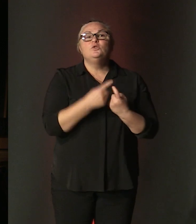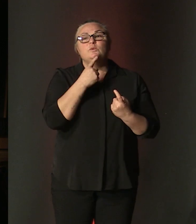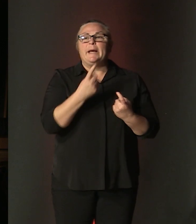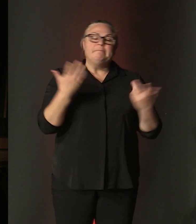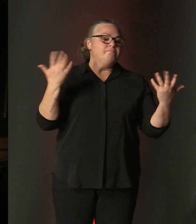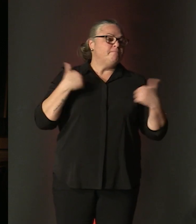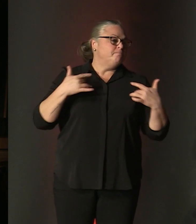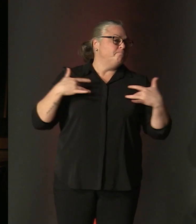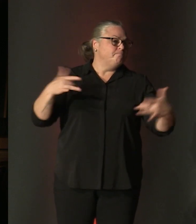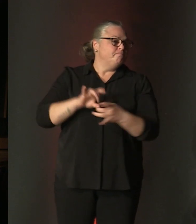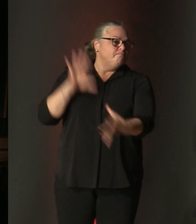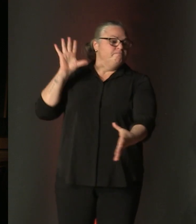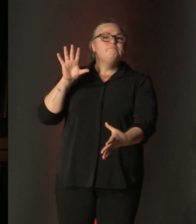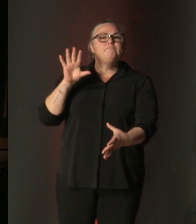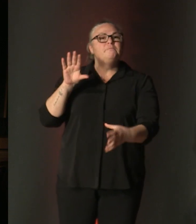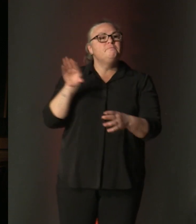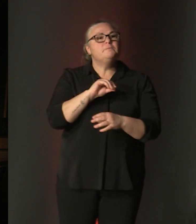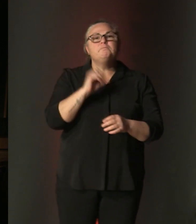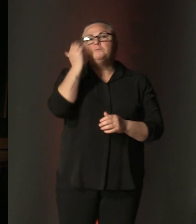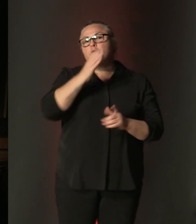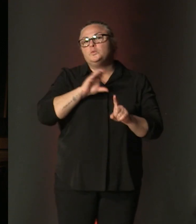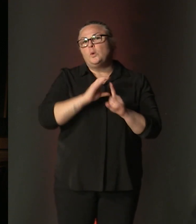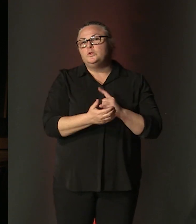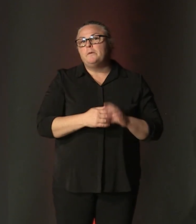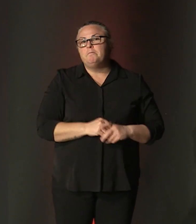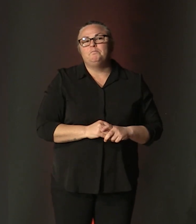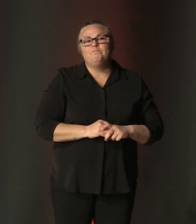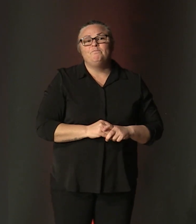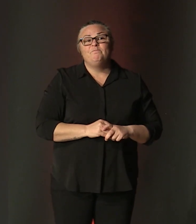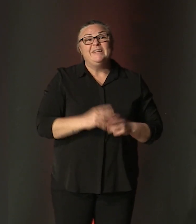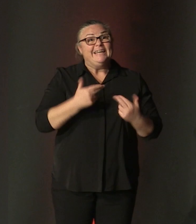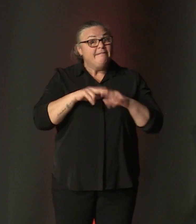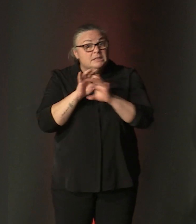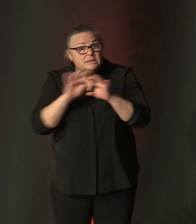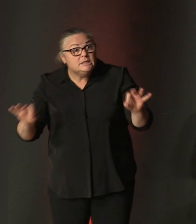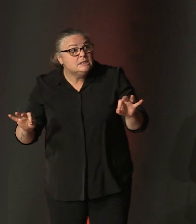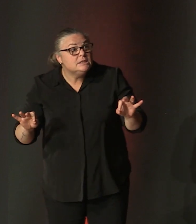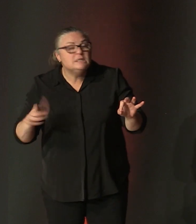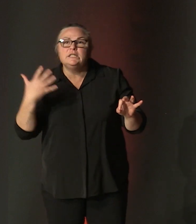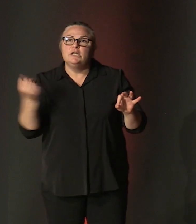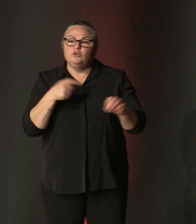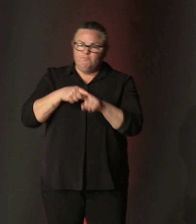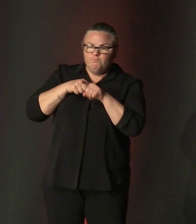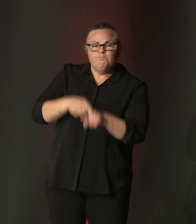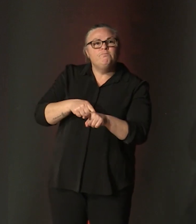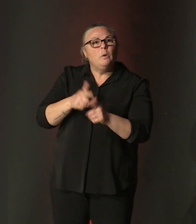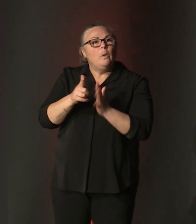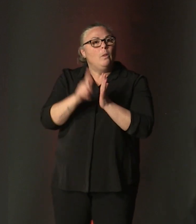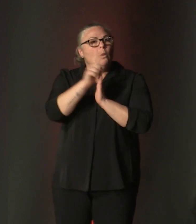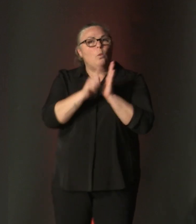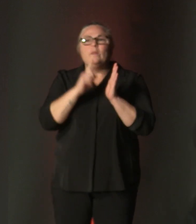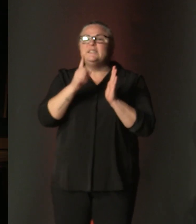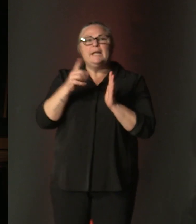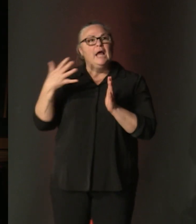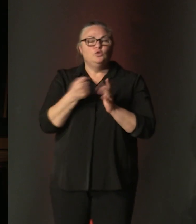Otherwise, he was subject to Protection Acts, which got to control and decide his every